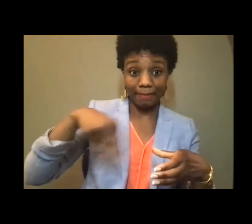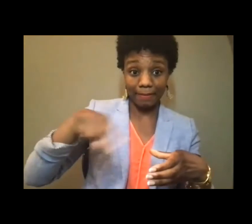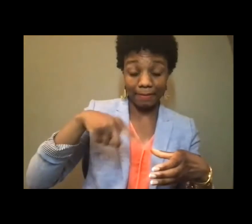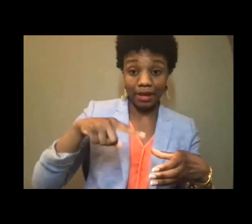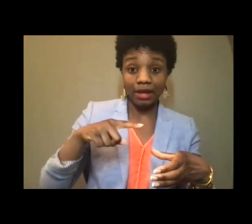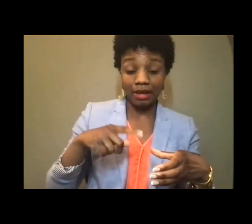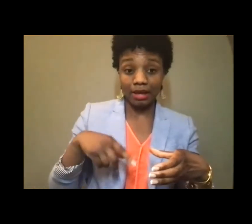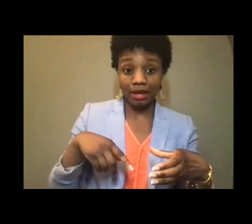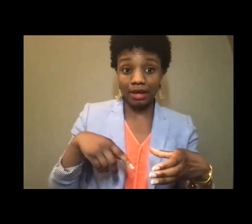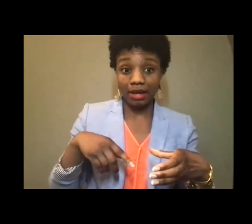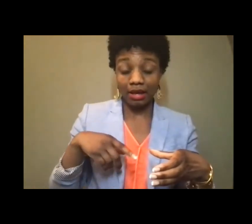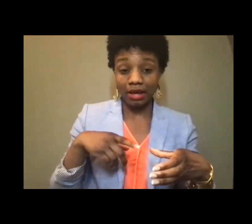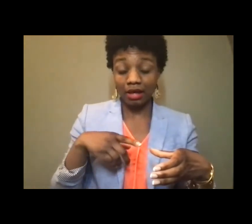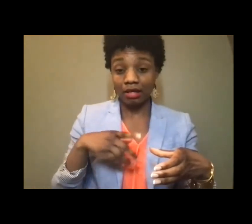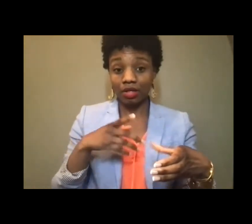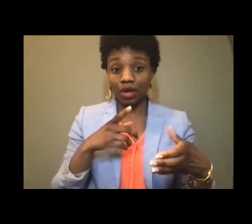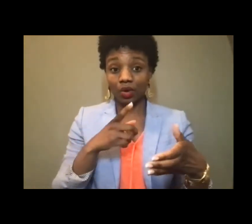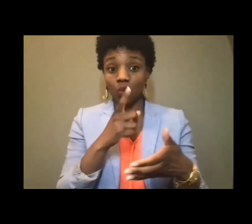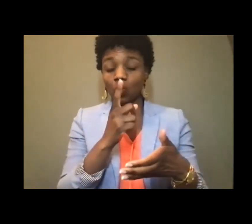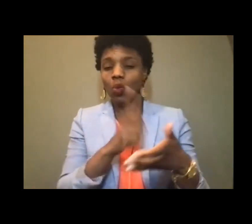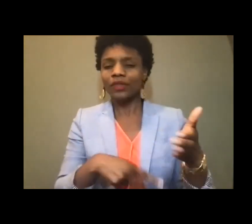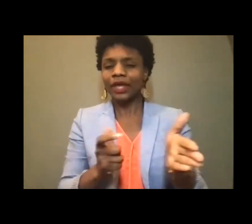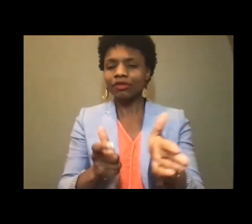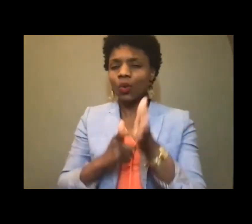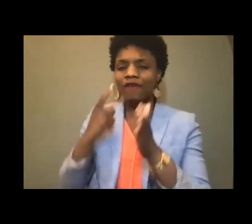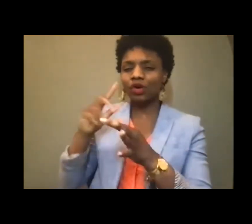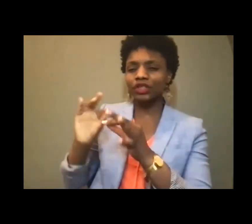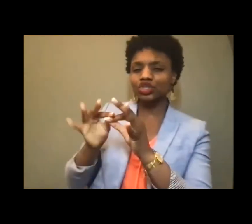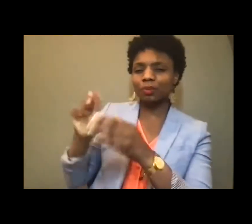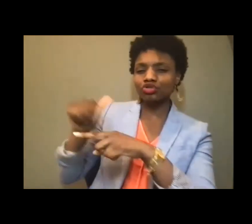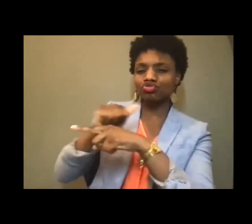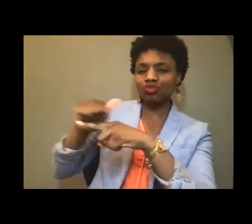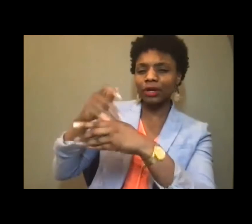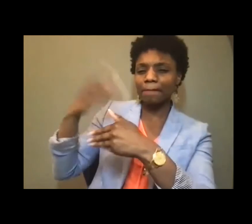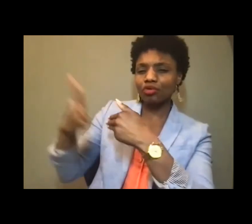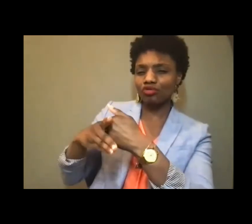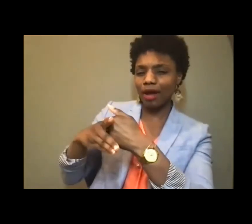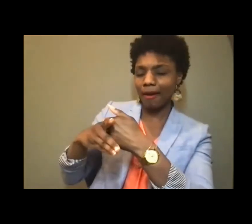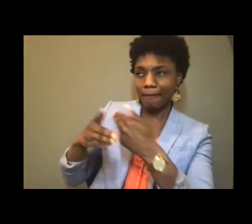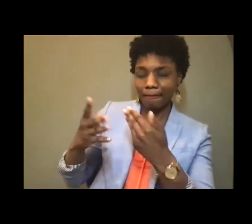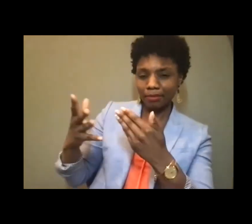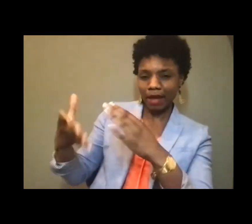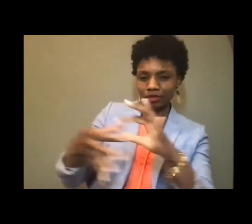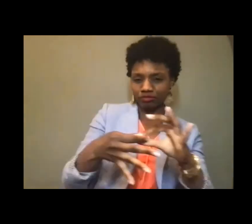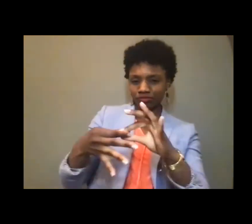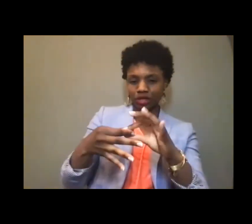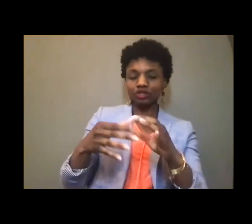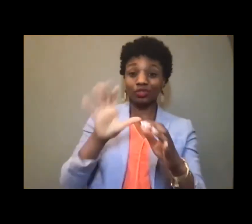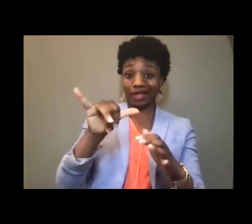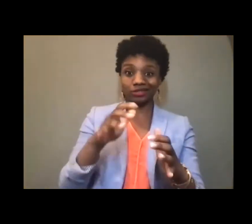need for the interpreter training program. So that's kind of the next step, but in terms of update, we don't have anything at the